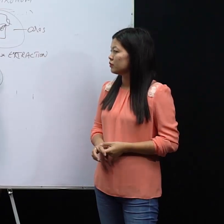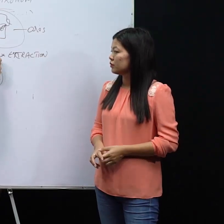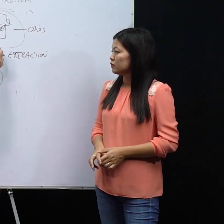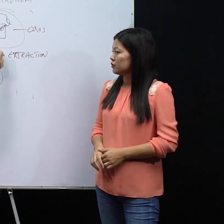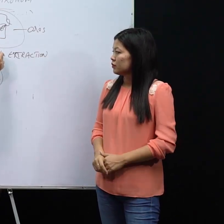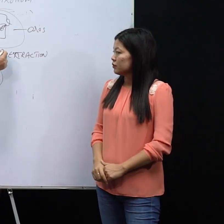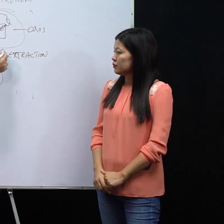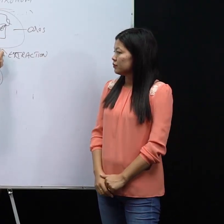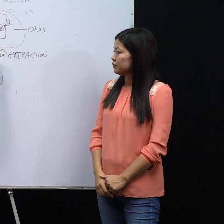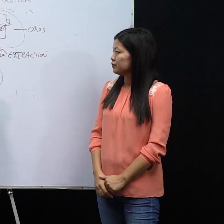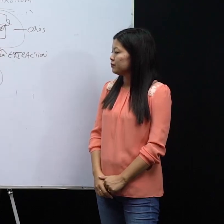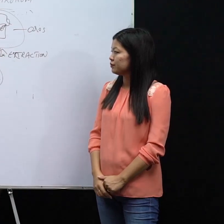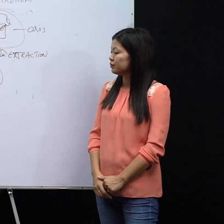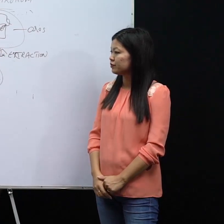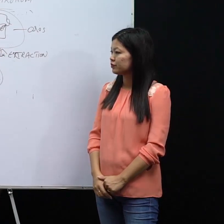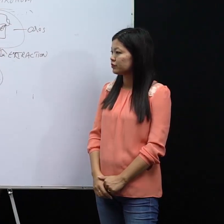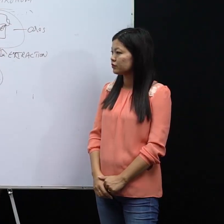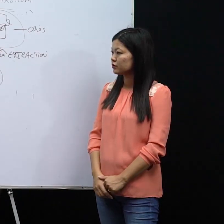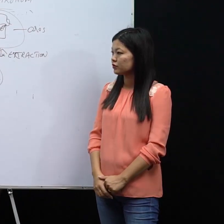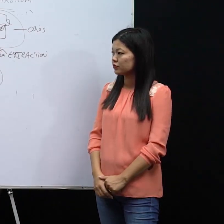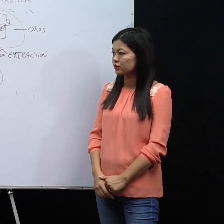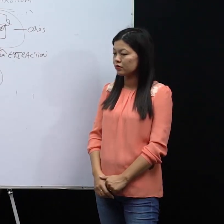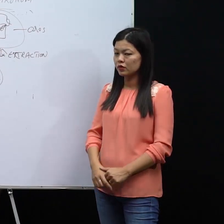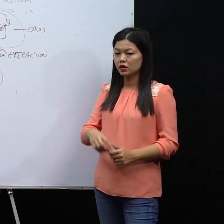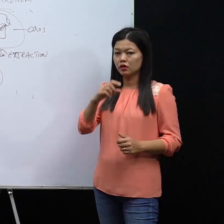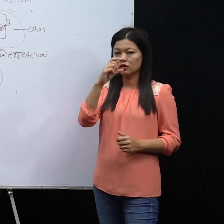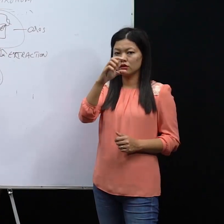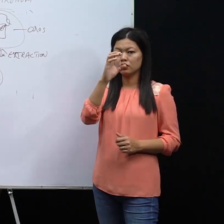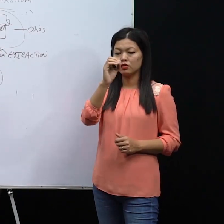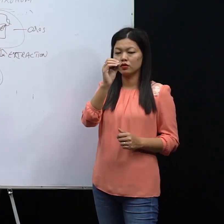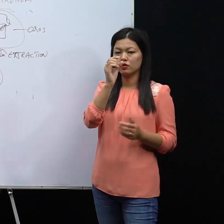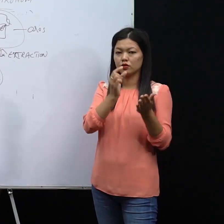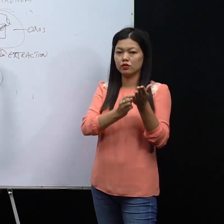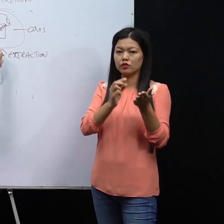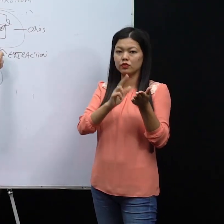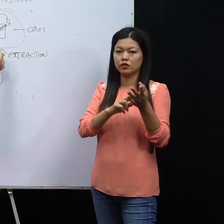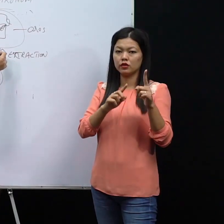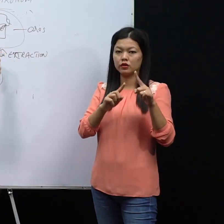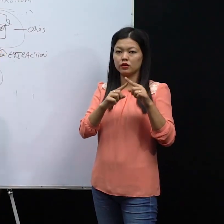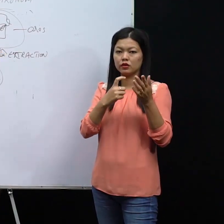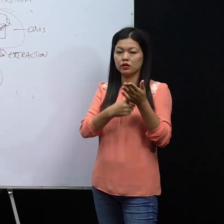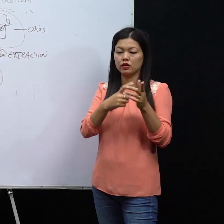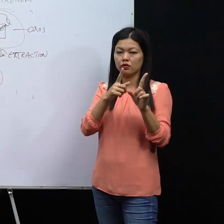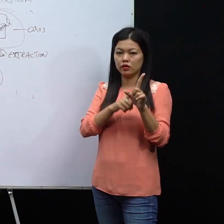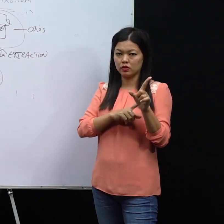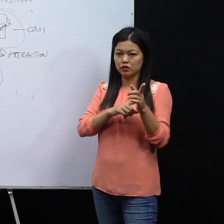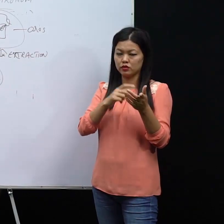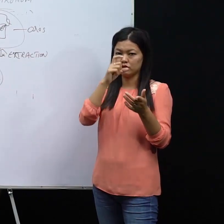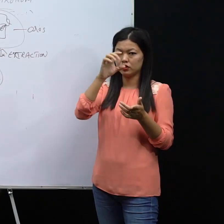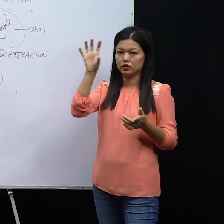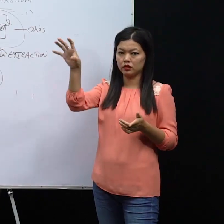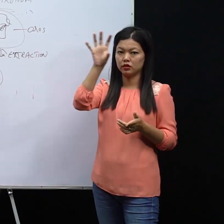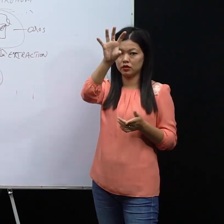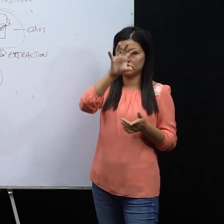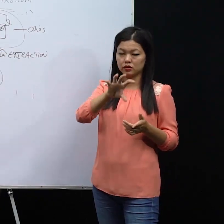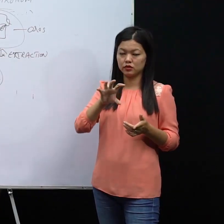because country where there is a huge like metal country that produces a large